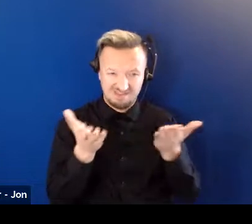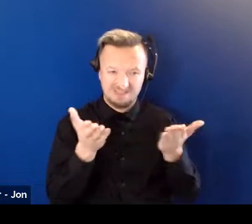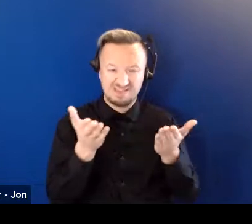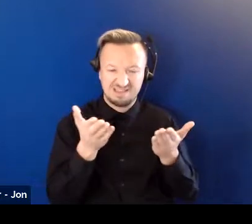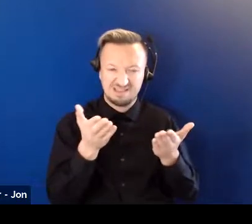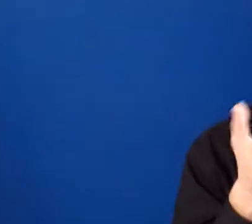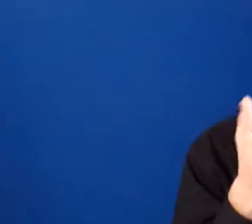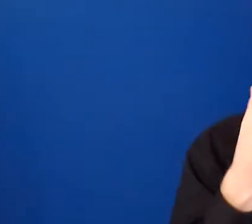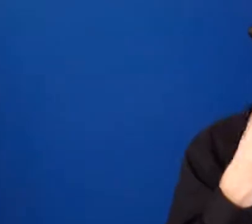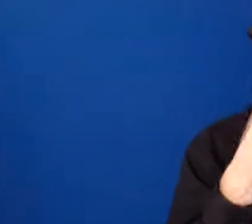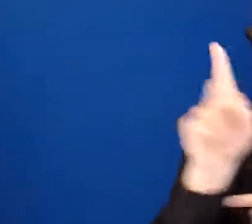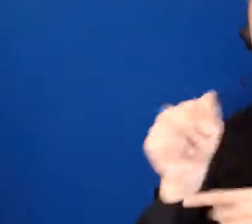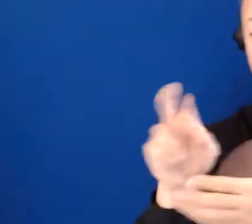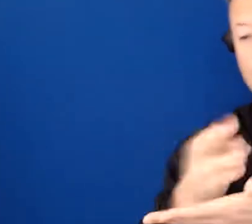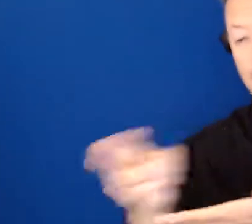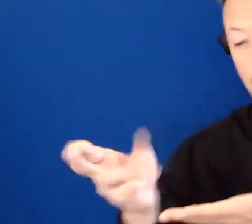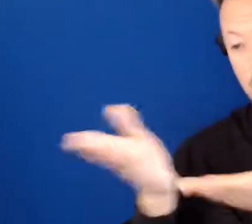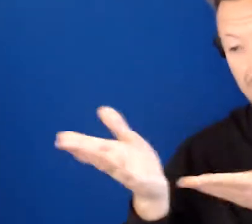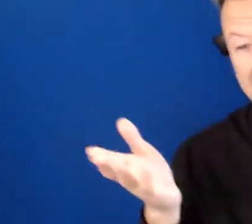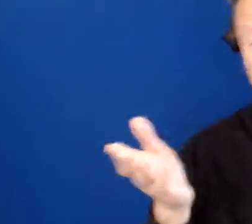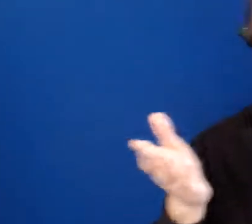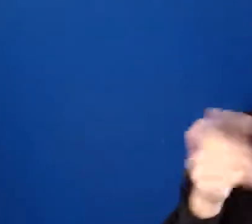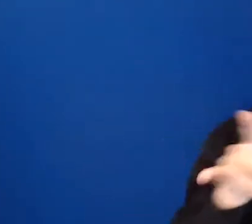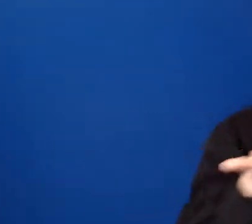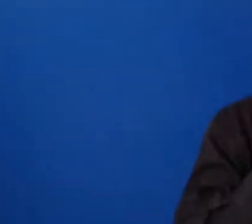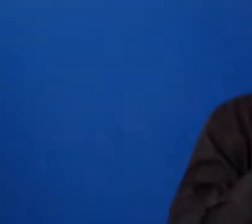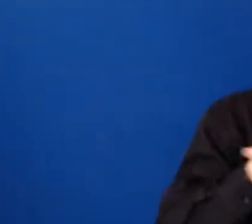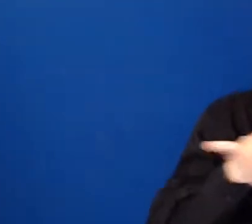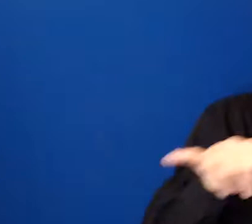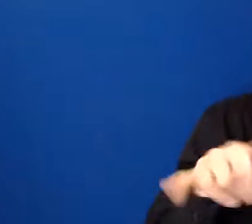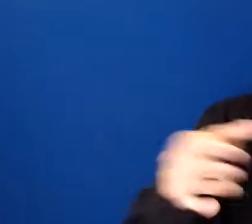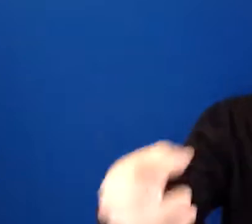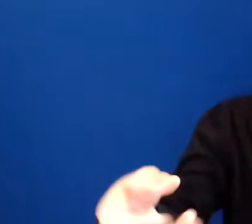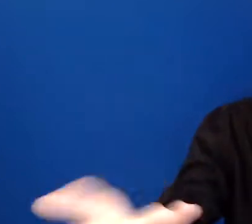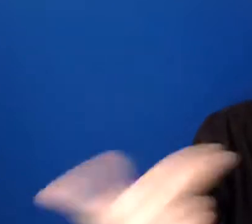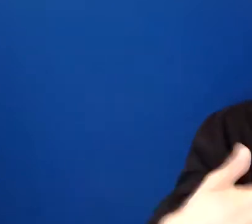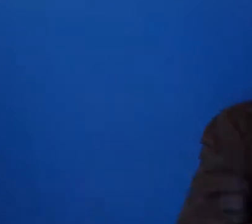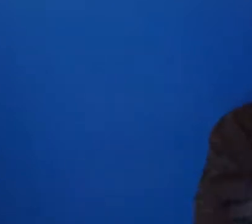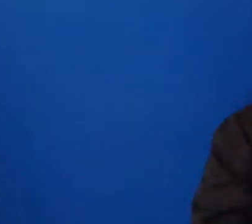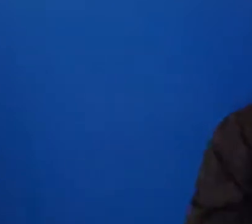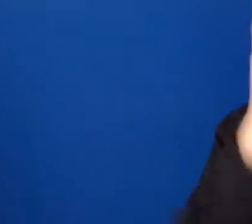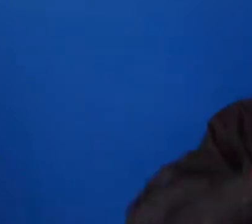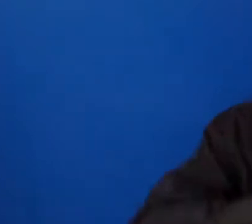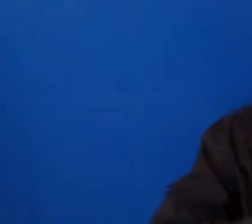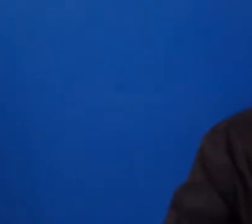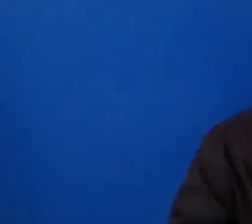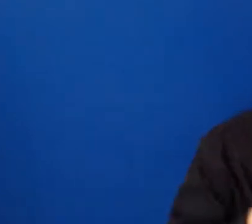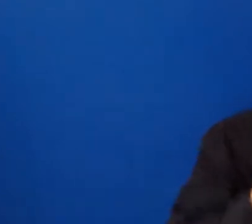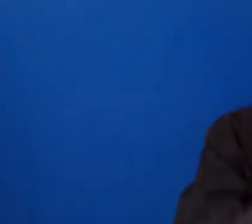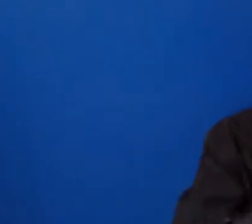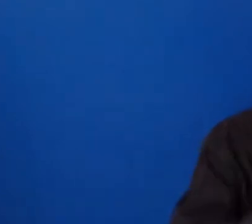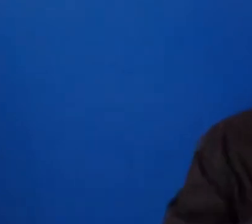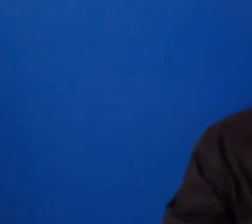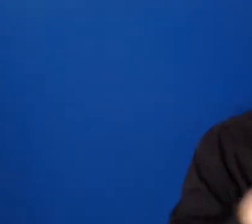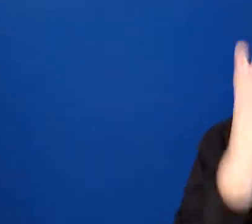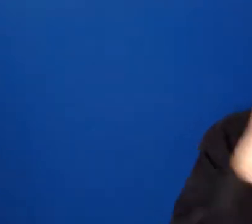were able to get folks involved with the study. So I just wanted to, that's the beauty of having